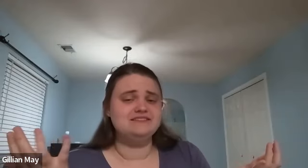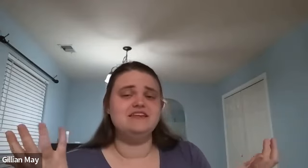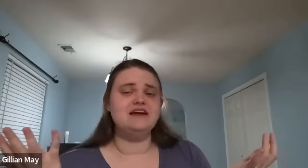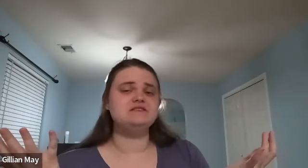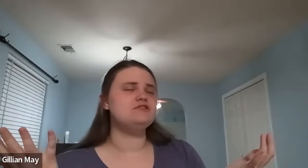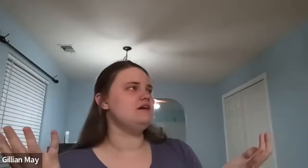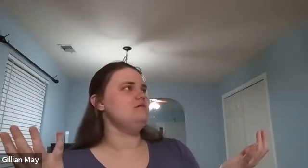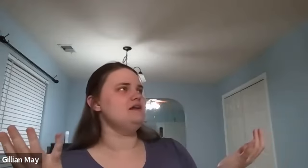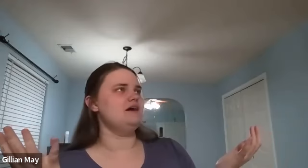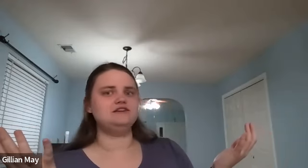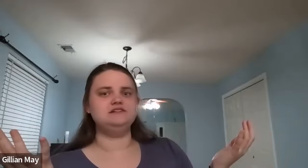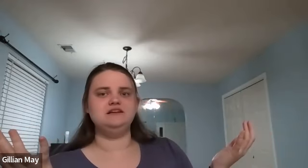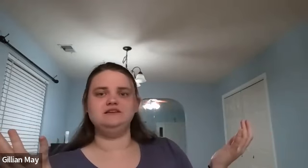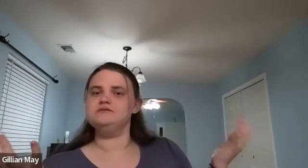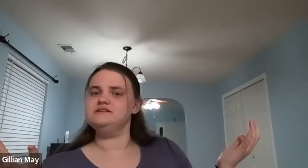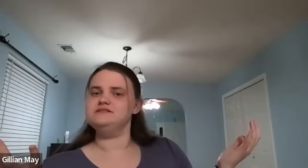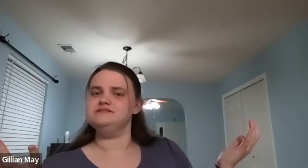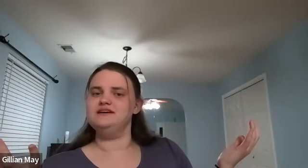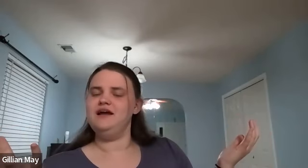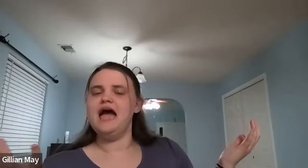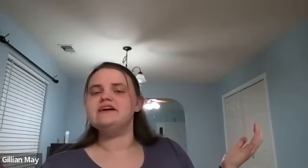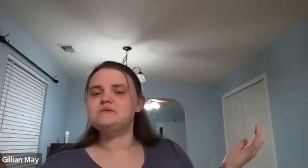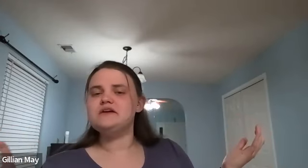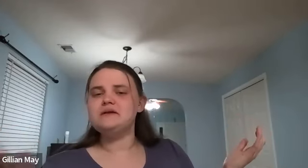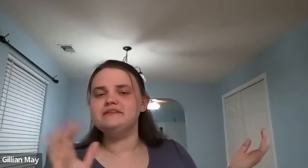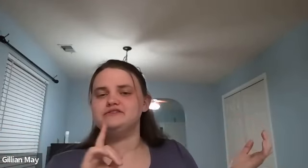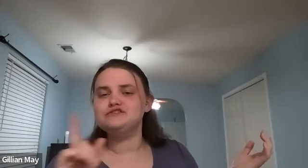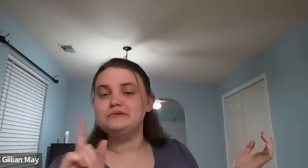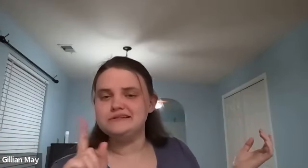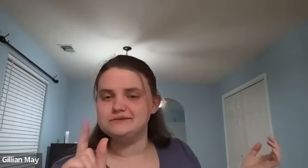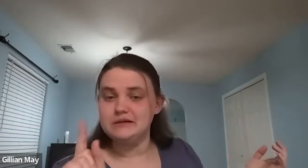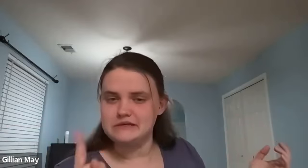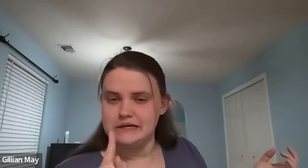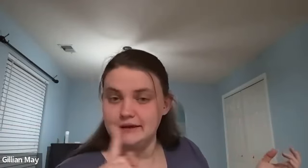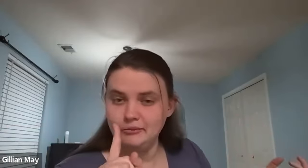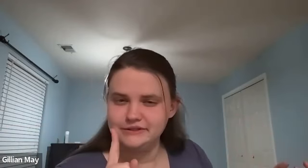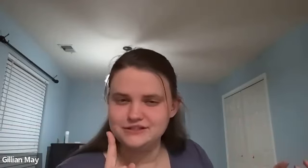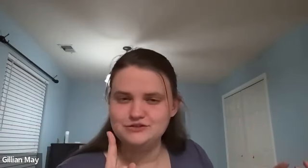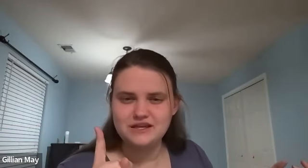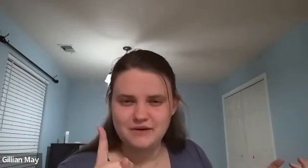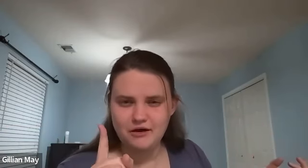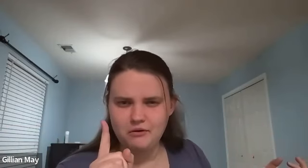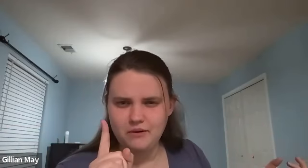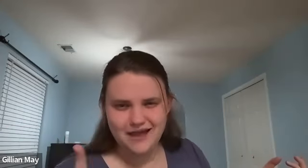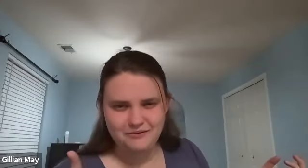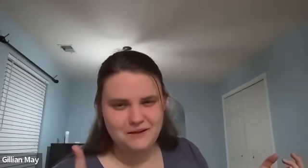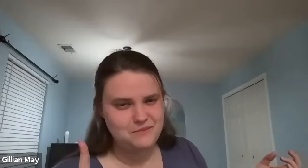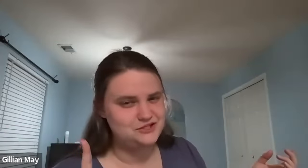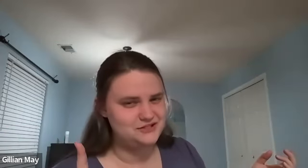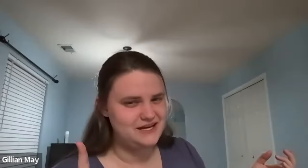then I have some that are like, oh wait, I actually like know this. And that's why I think my little stories sometimes kind of help, because you think about, oh wait, that word. I remember Gillian had